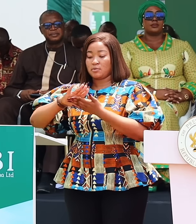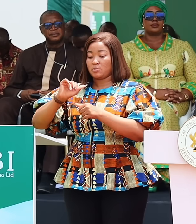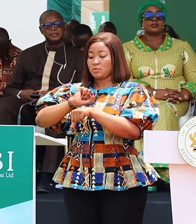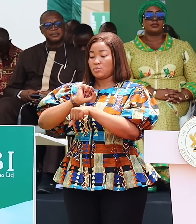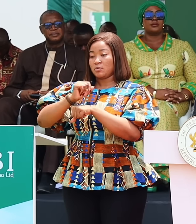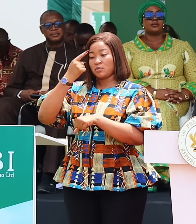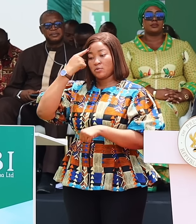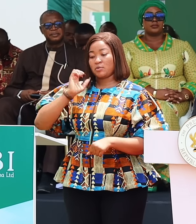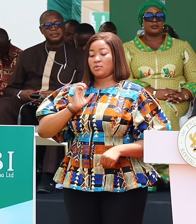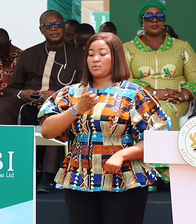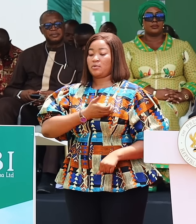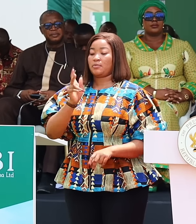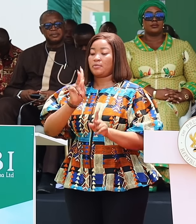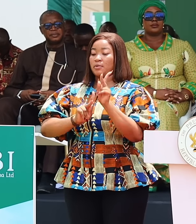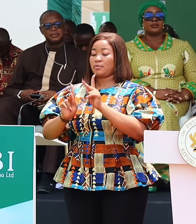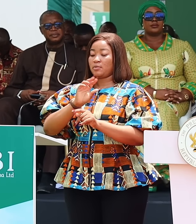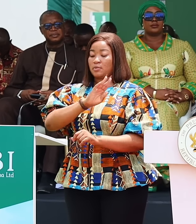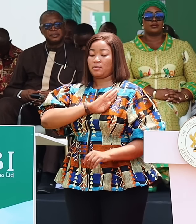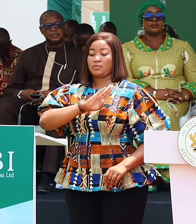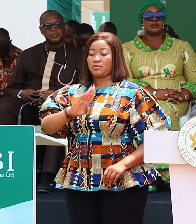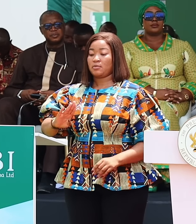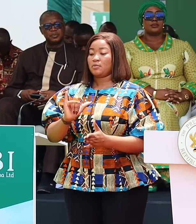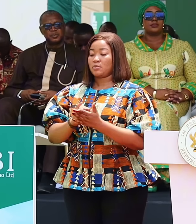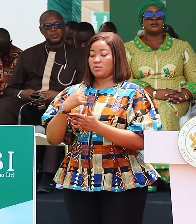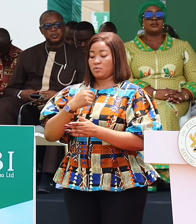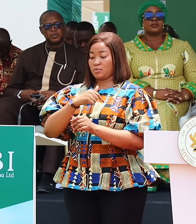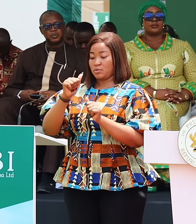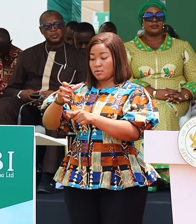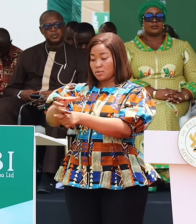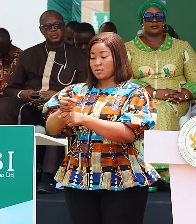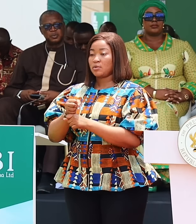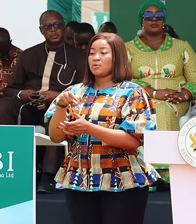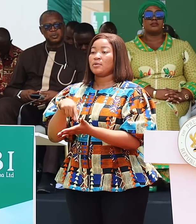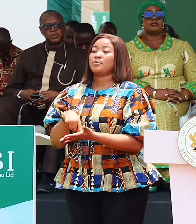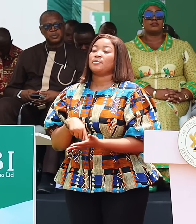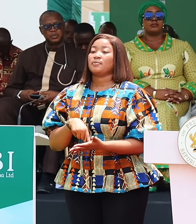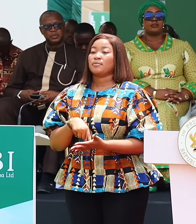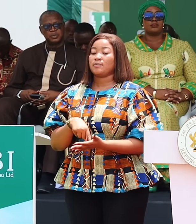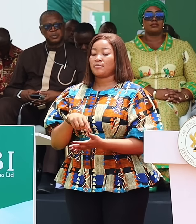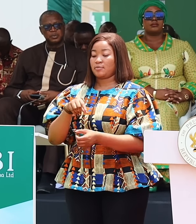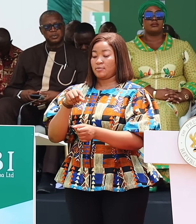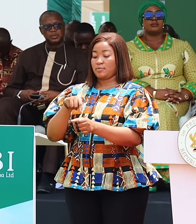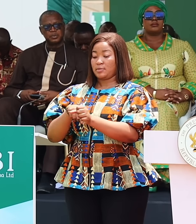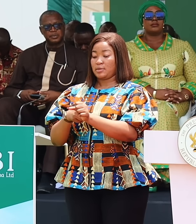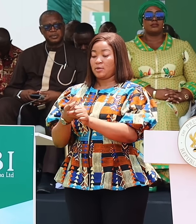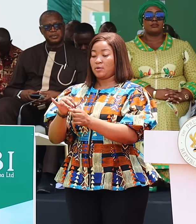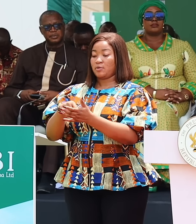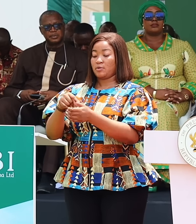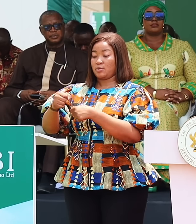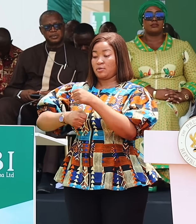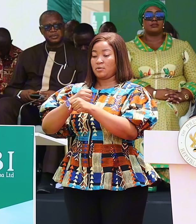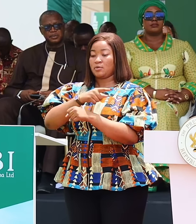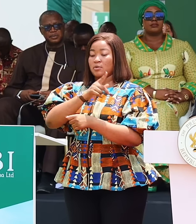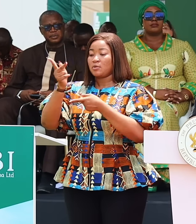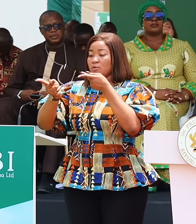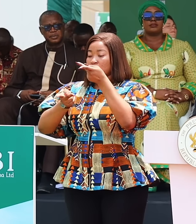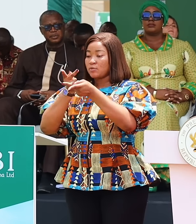people. And I'm confident that we can attain this. At the beginning of the year, I visited